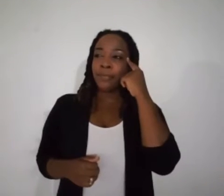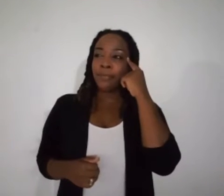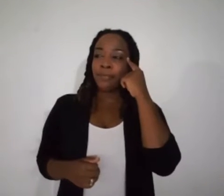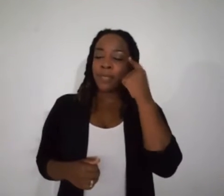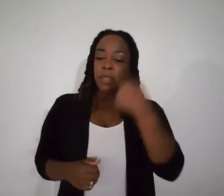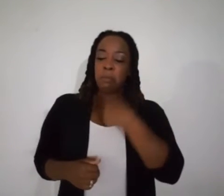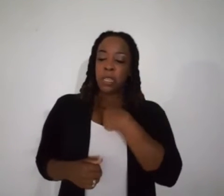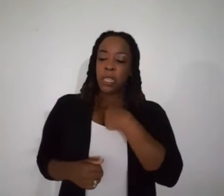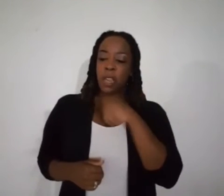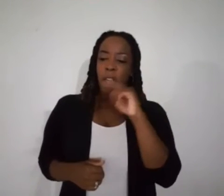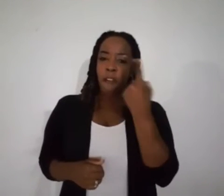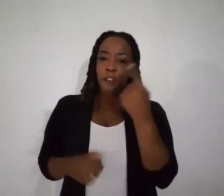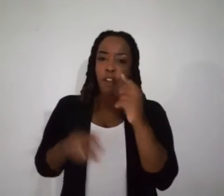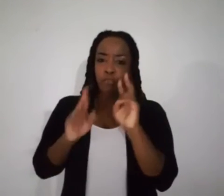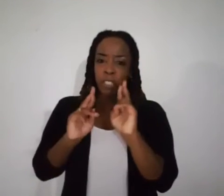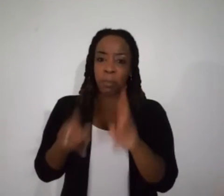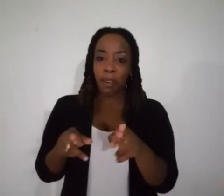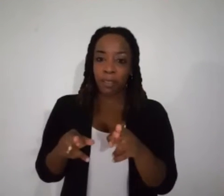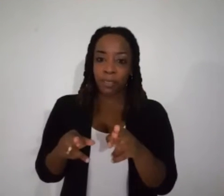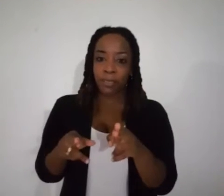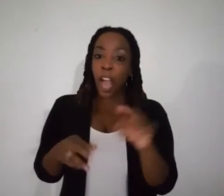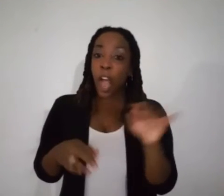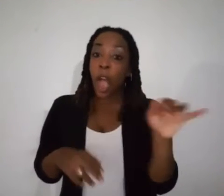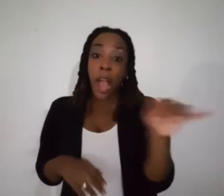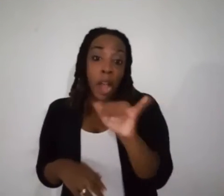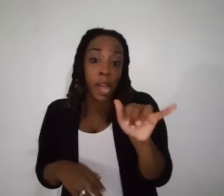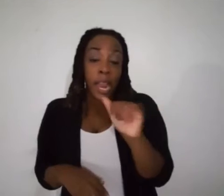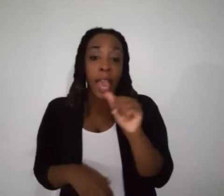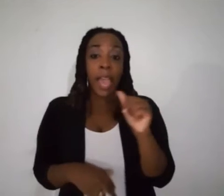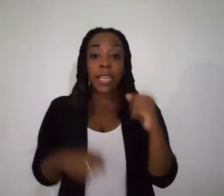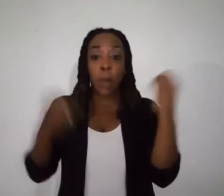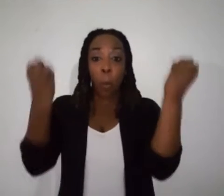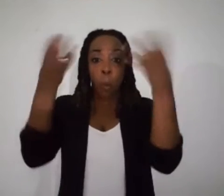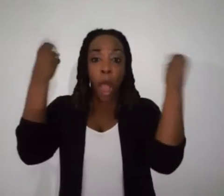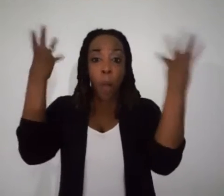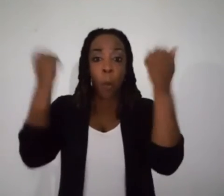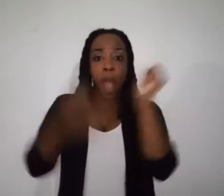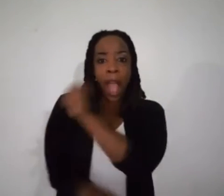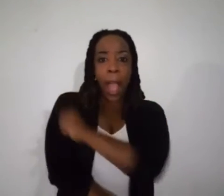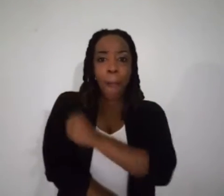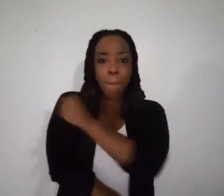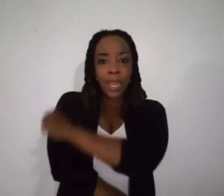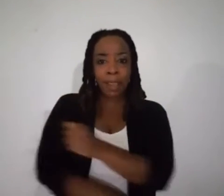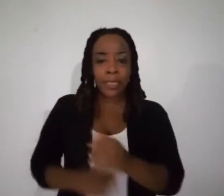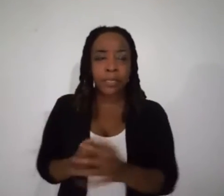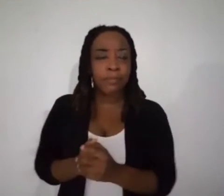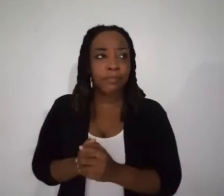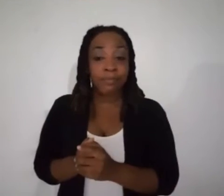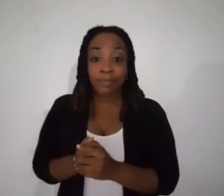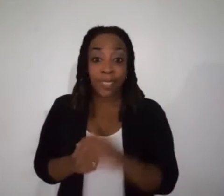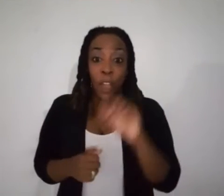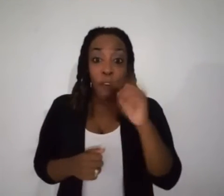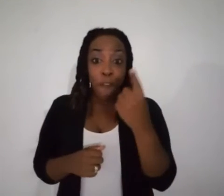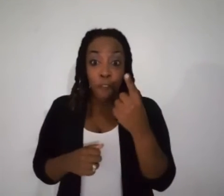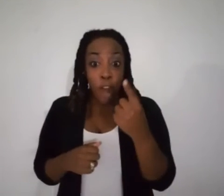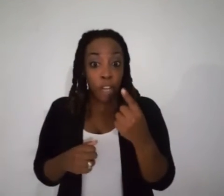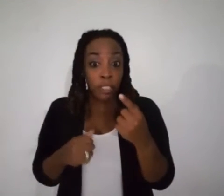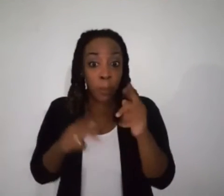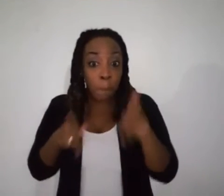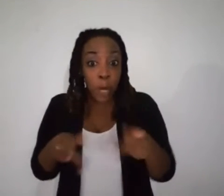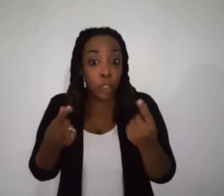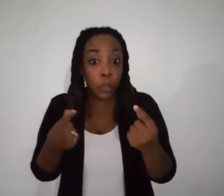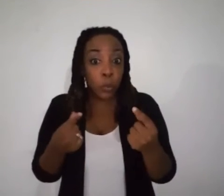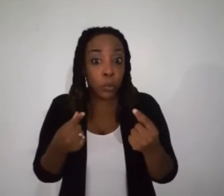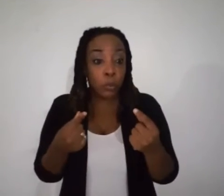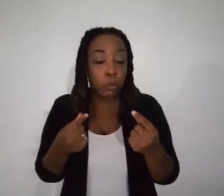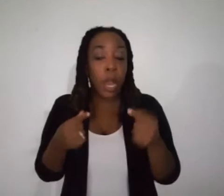responder in an ambulance who comes to get somebody who's ill. When they come in, they know exactly what that person needs